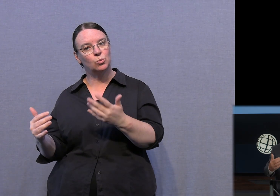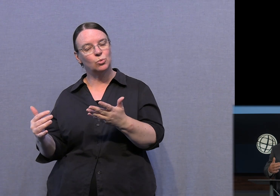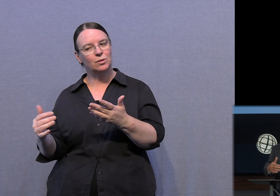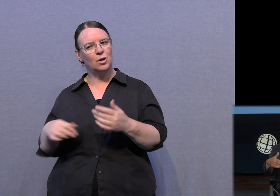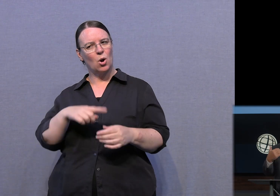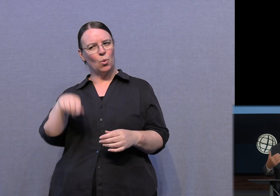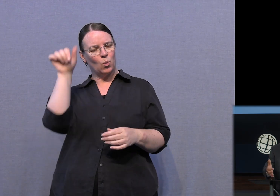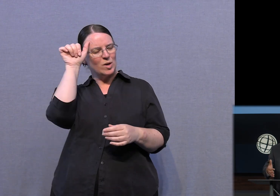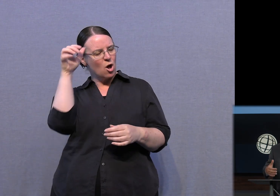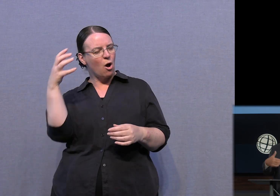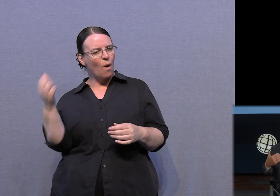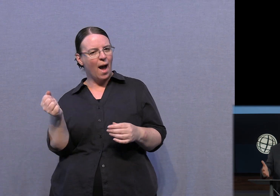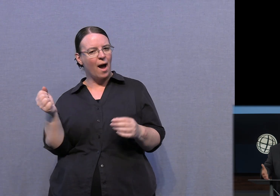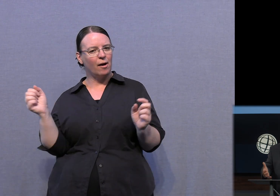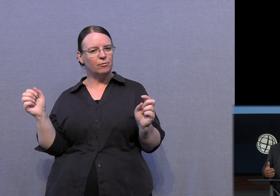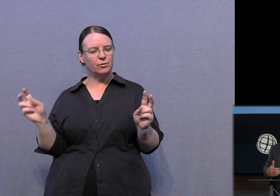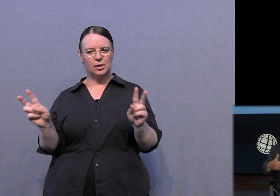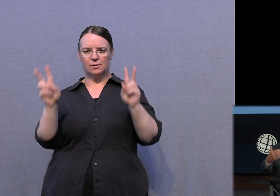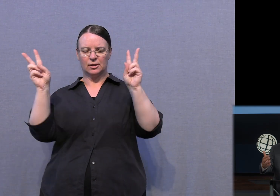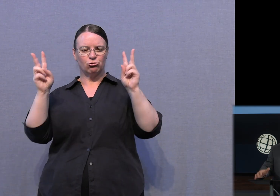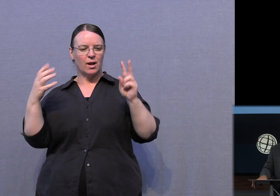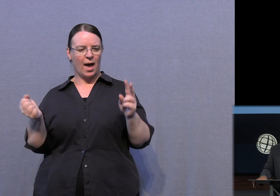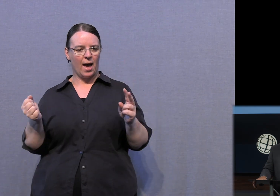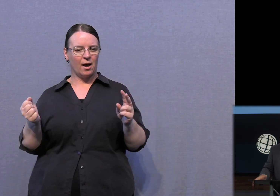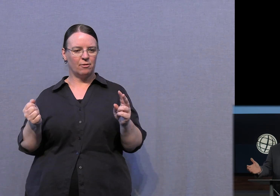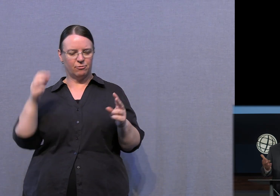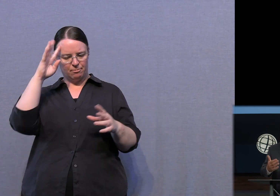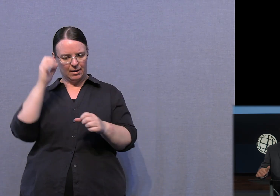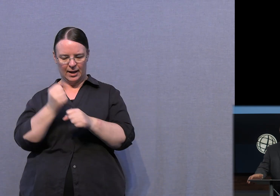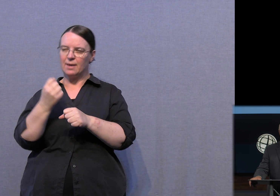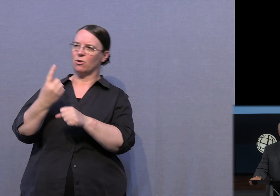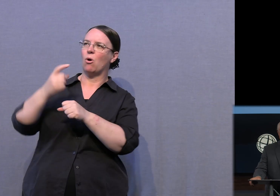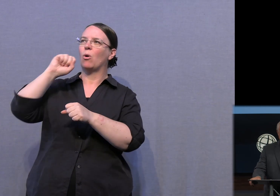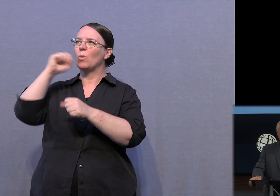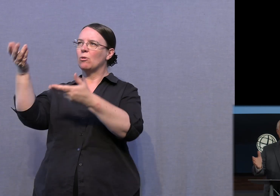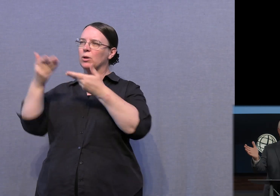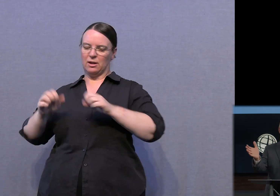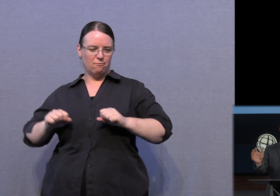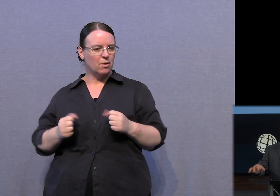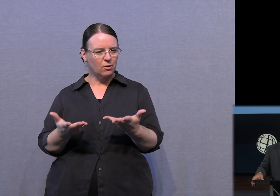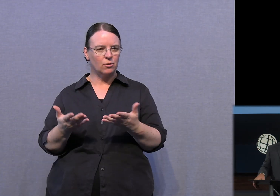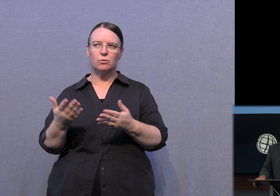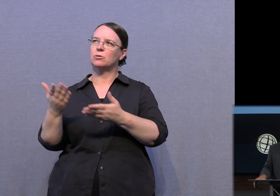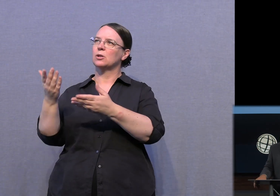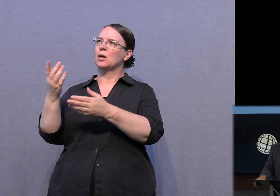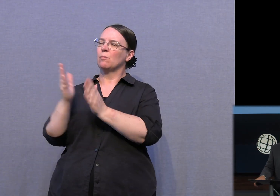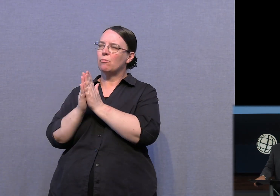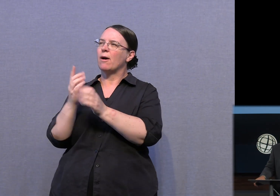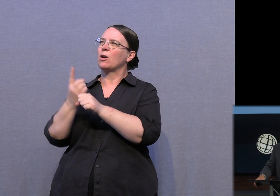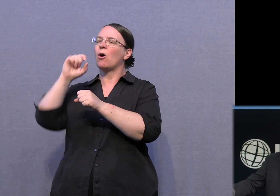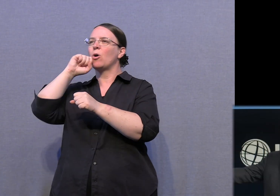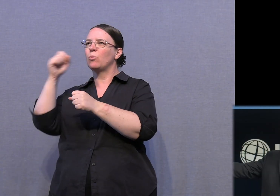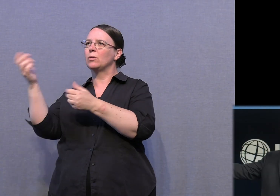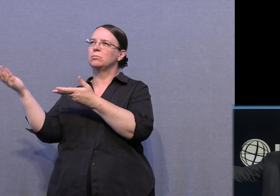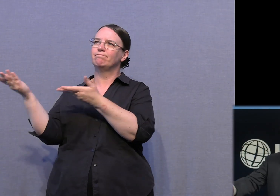for breakthroughs, for revival, for planting new churches, for church growth, for souls to be saved, for miracles. And we have many such testimonies.